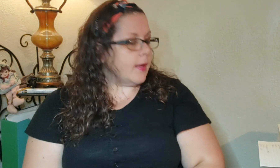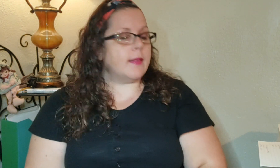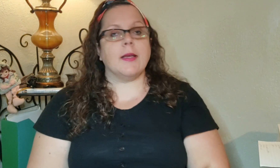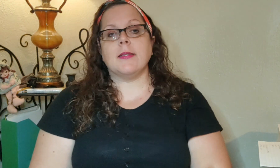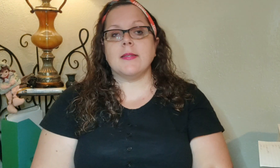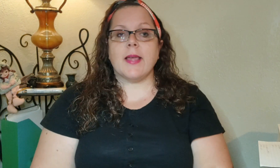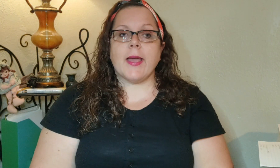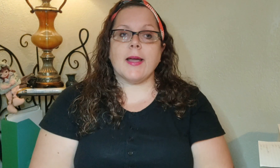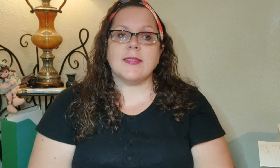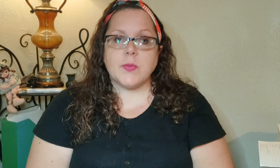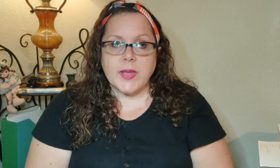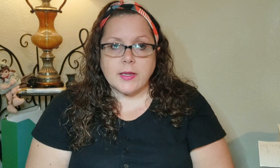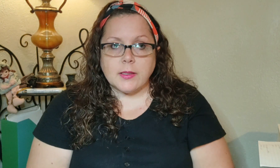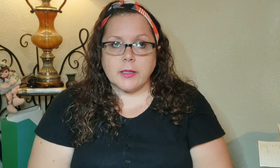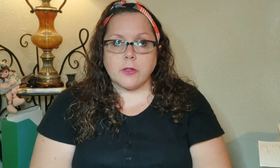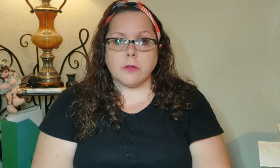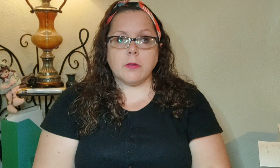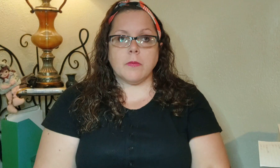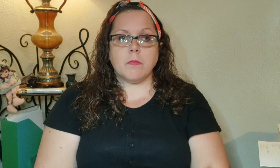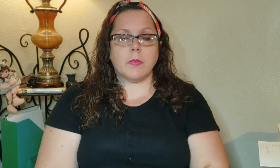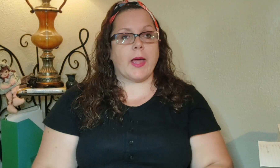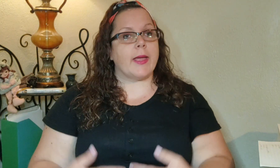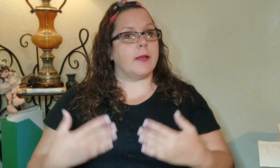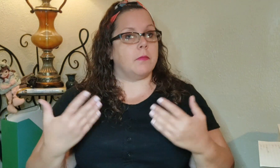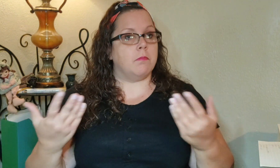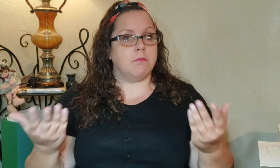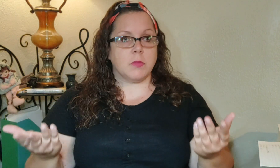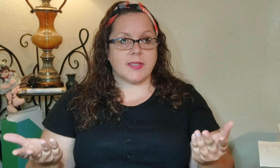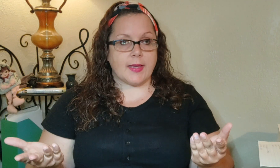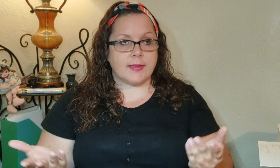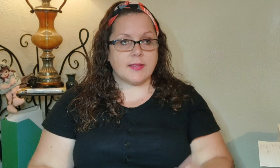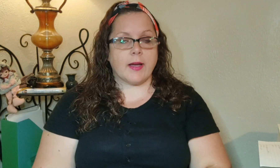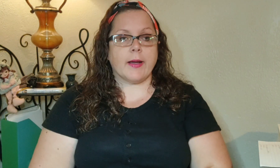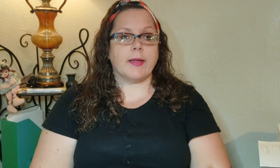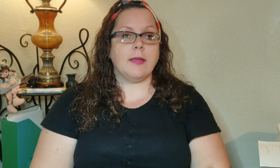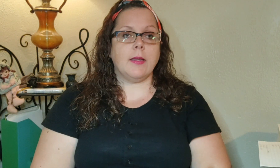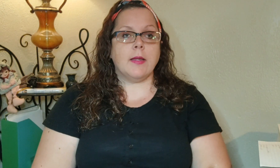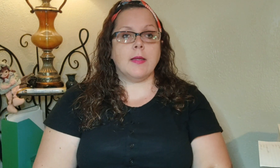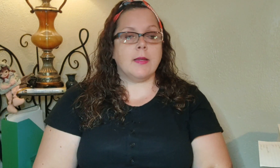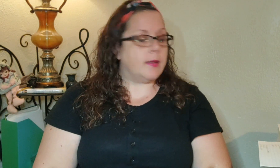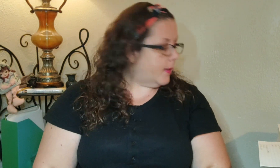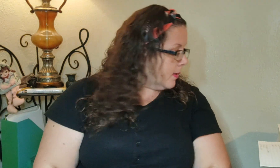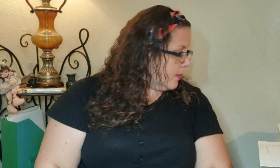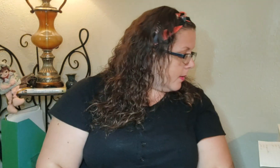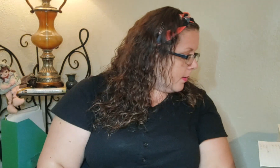And then to say, I speak a little, like, let's say sign,